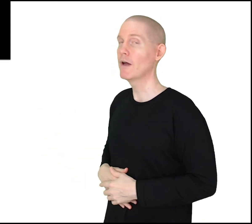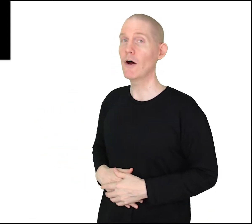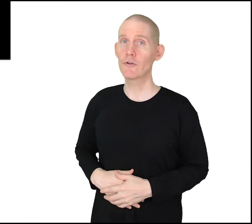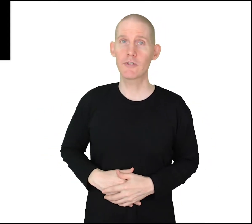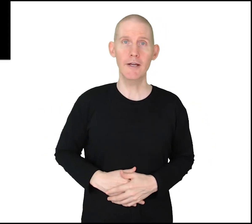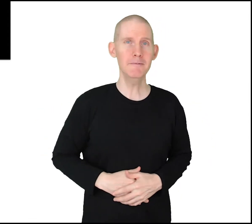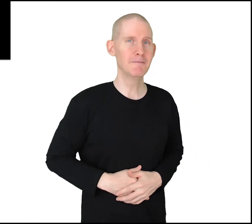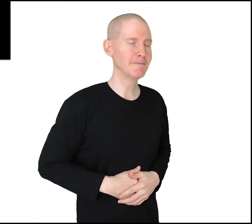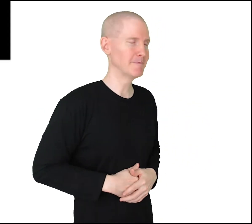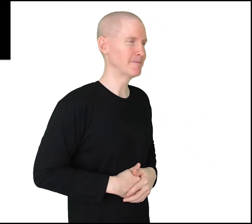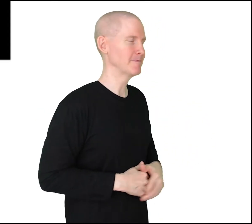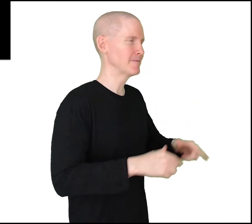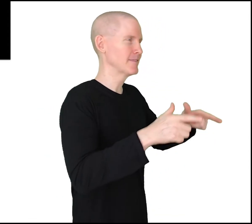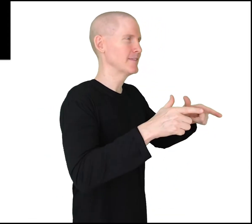Other sign.